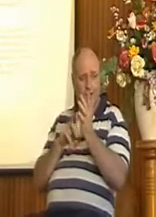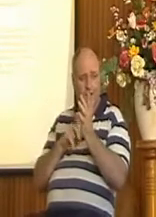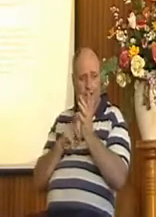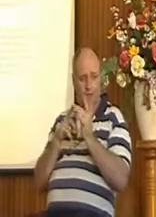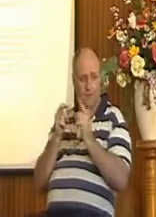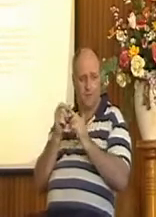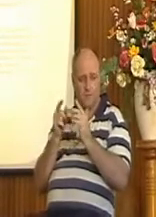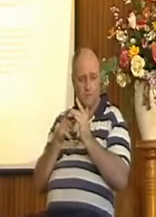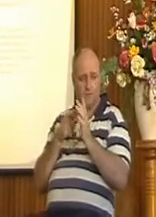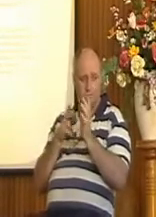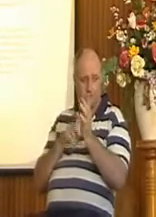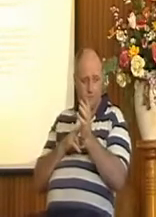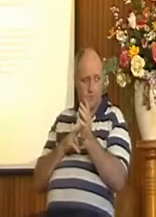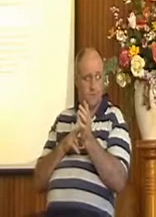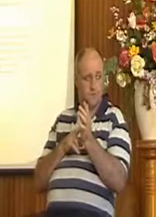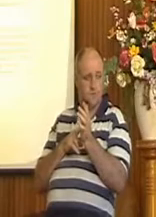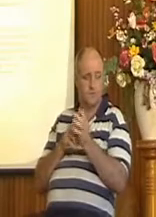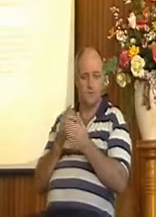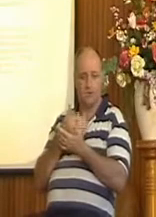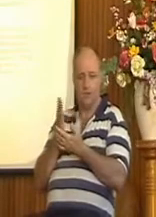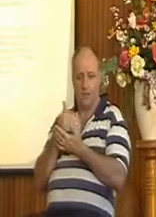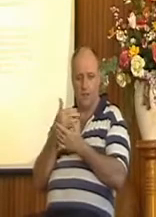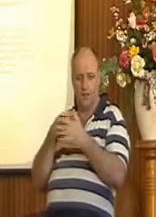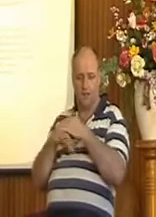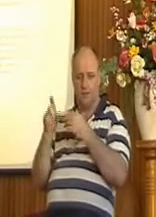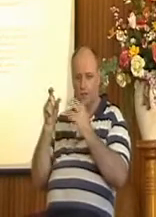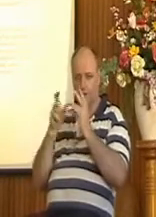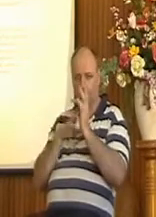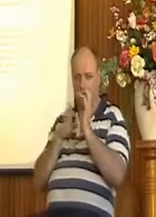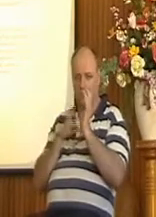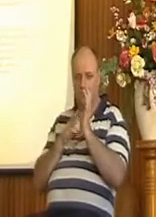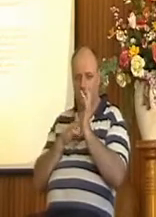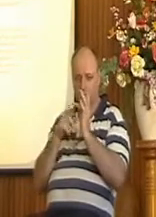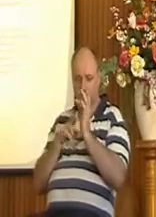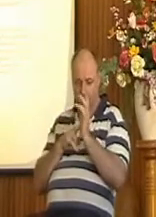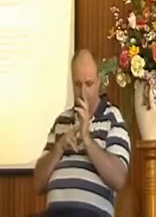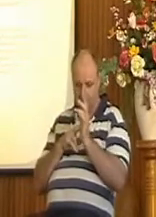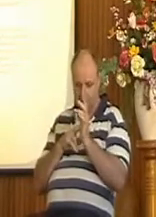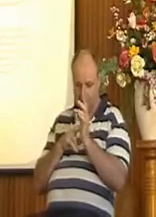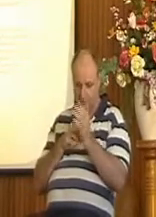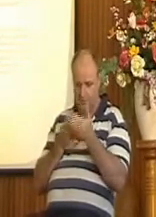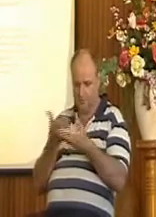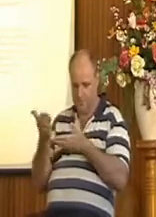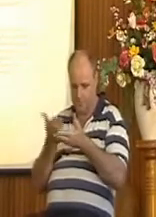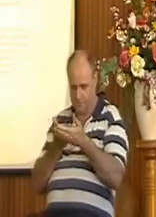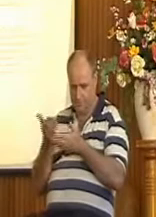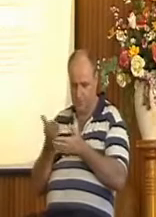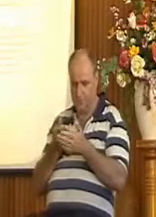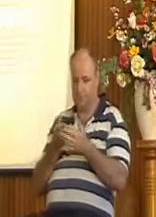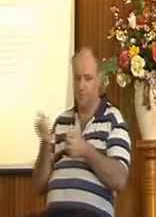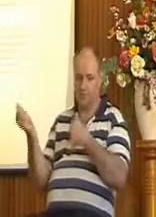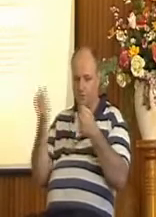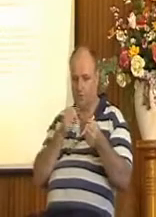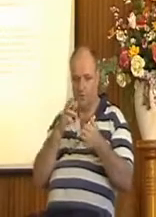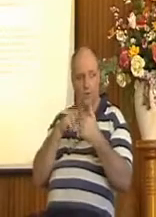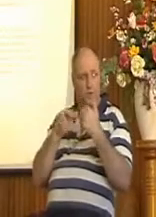those things that have to do with communion. Like, for example, they bring him news, and now again,